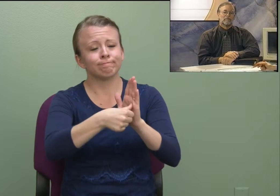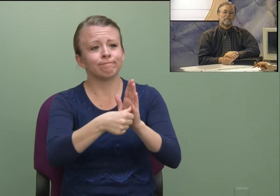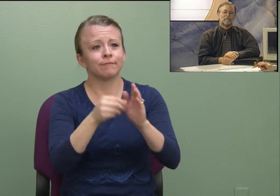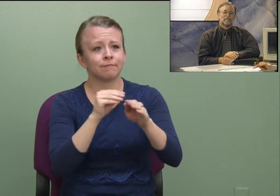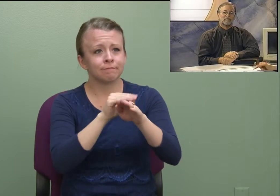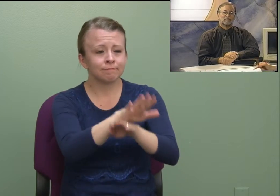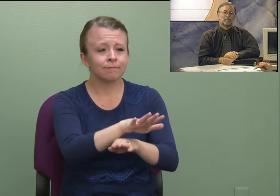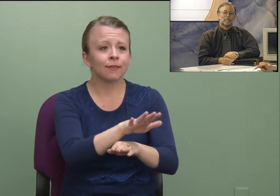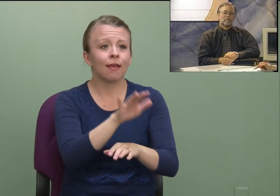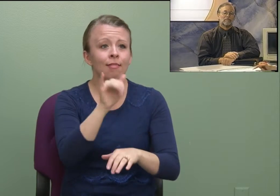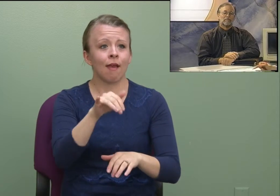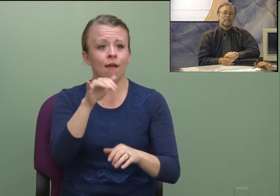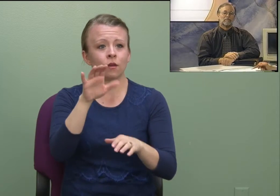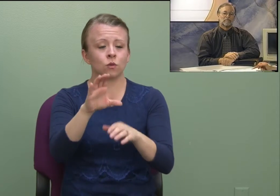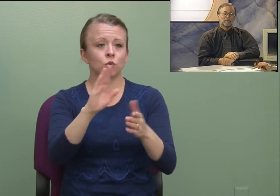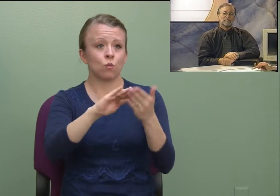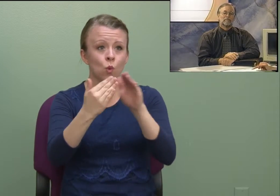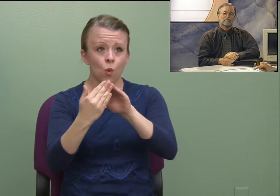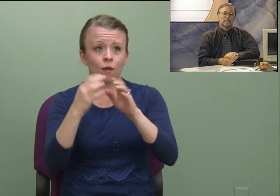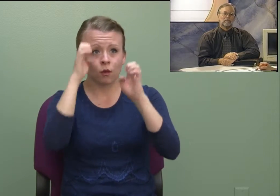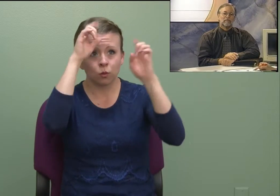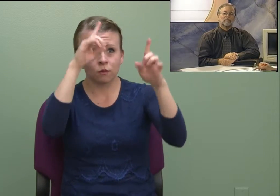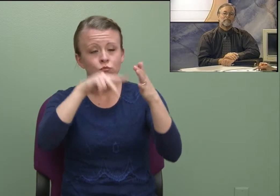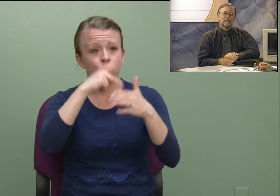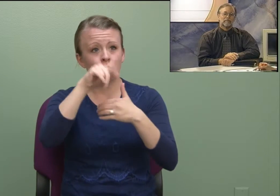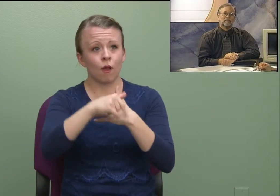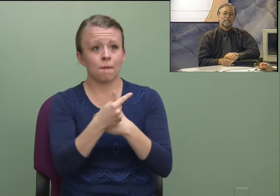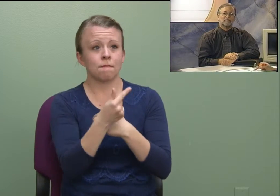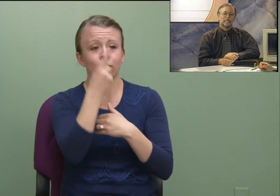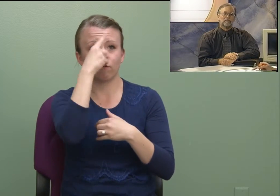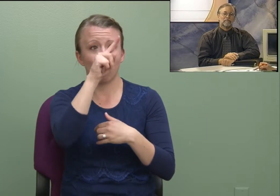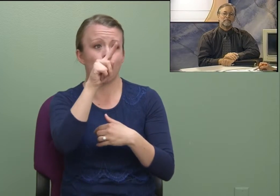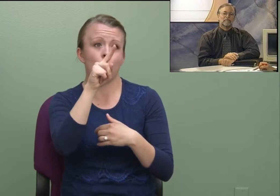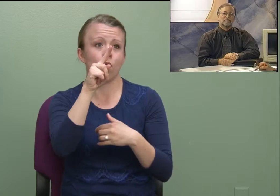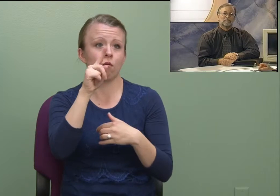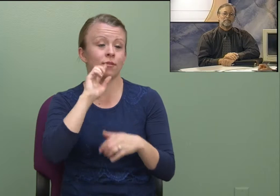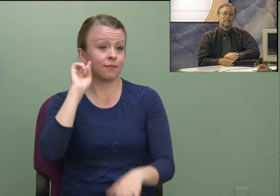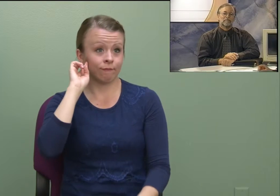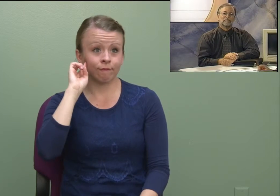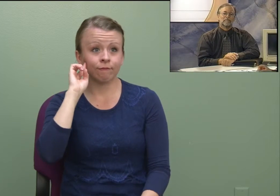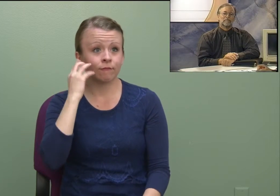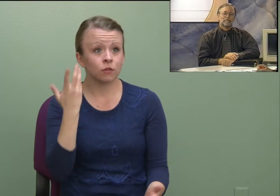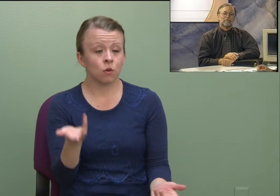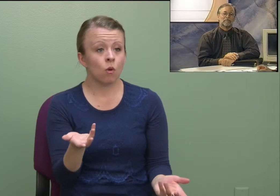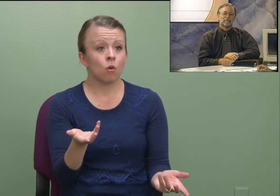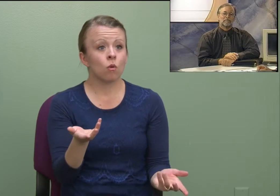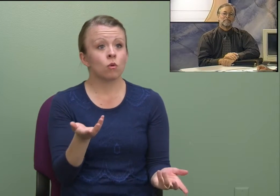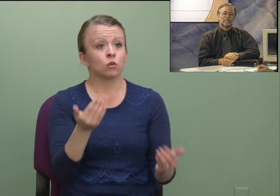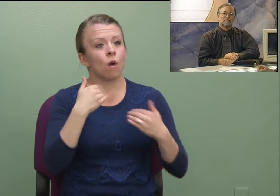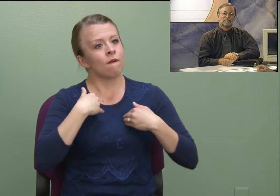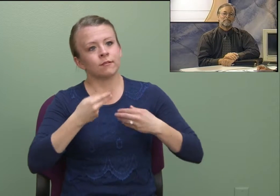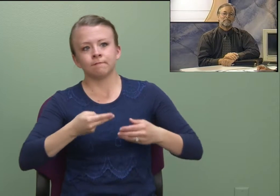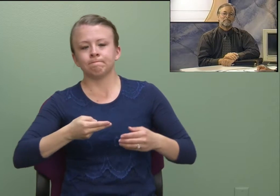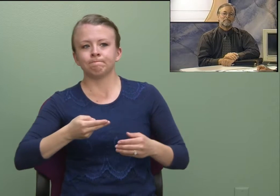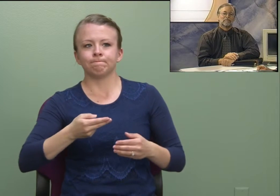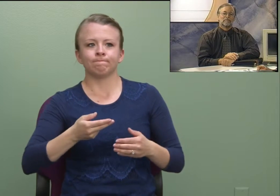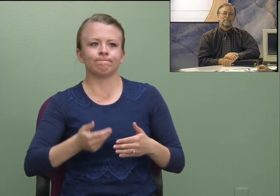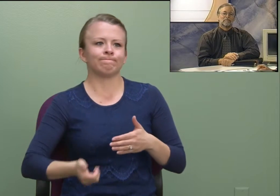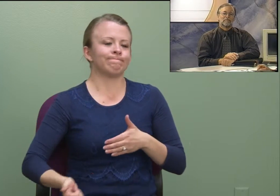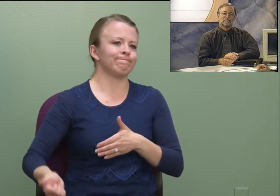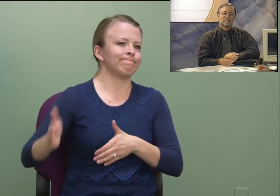community education programs for the deaf. So like to get an outstanding